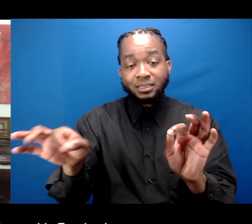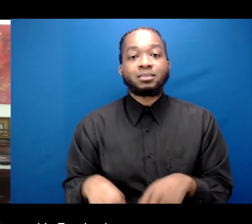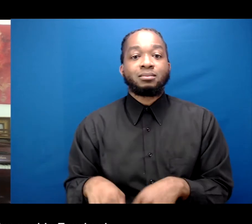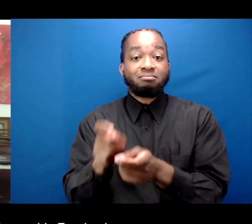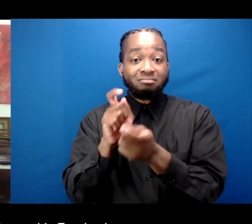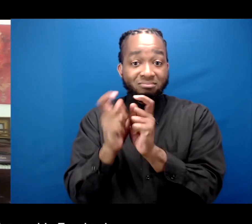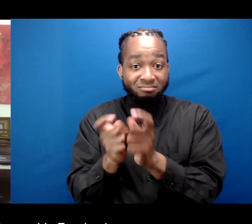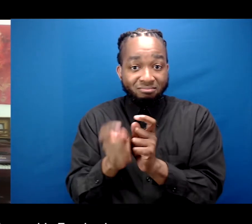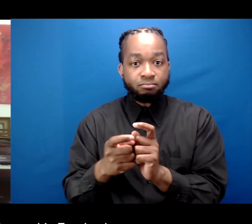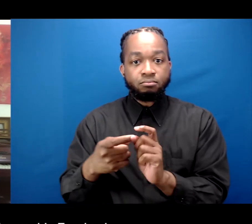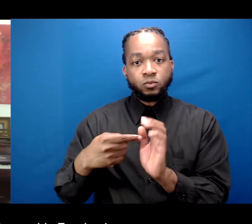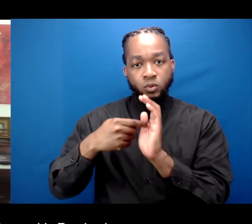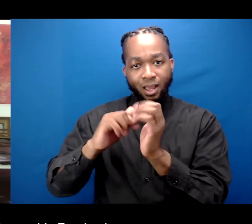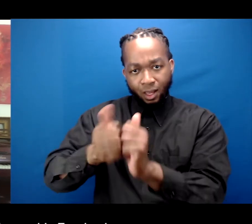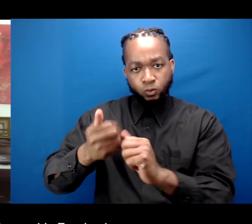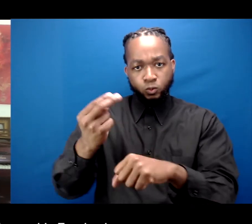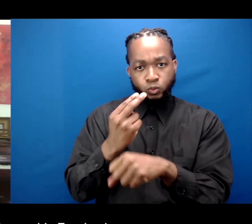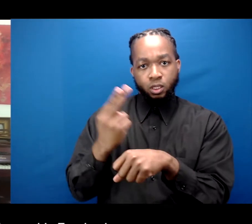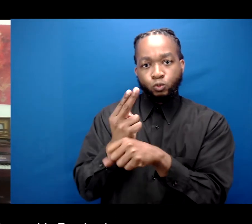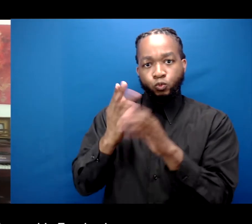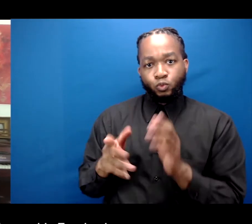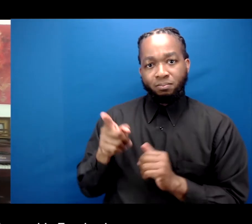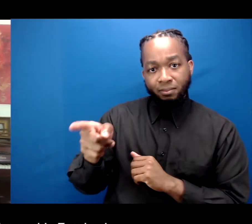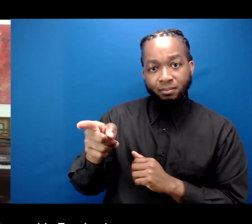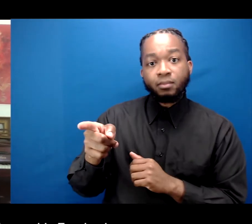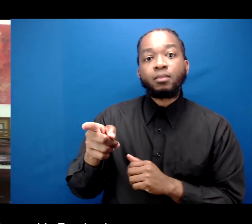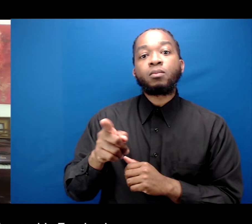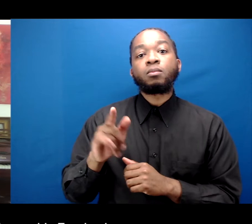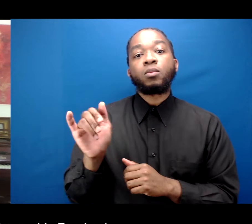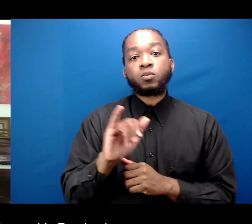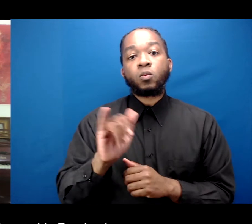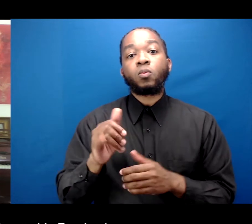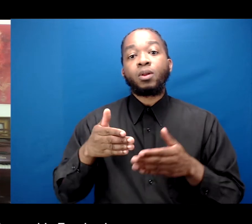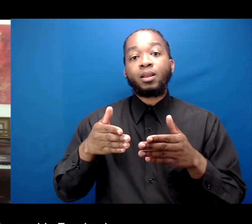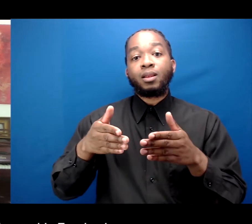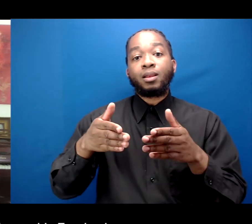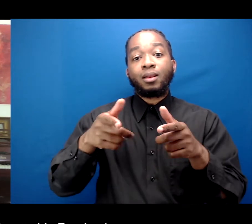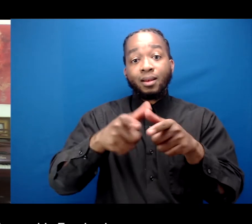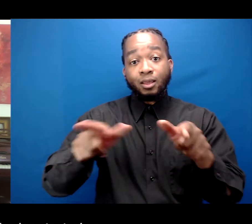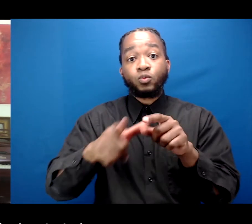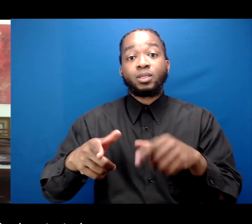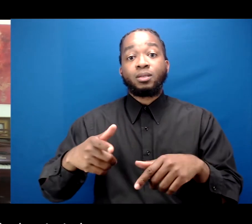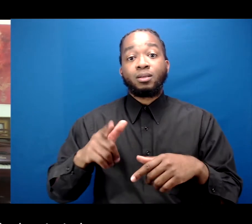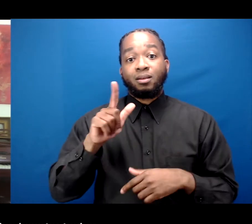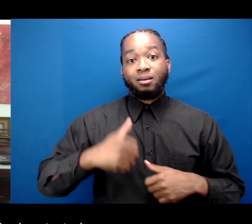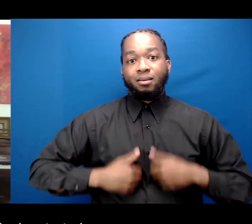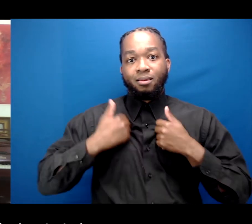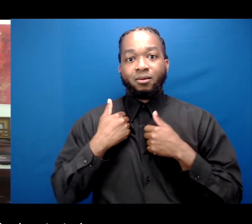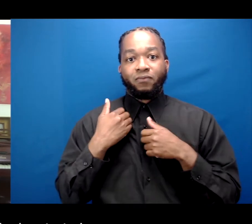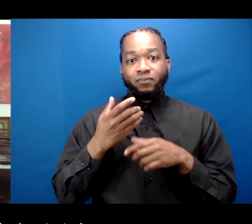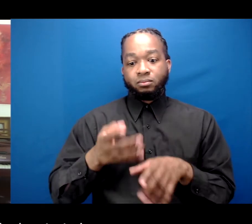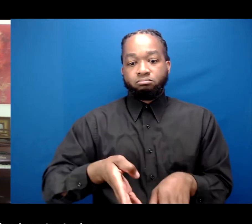user. We also enable Facebook live streamers to manually add captions, either by using a closed